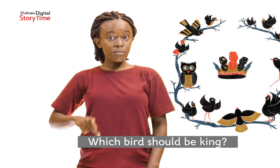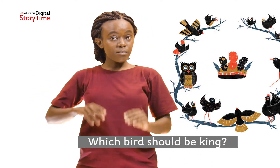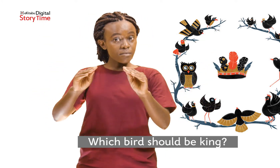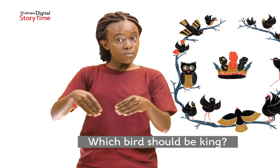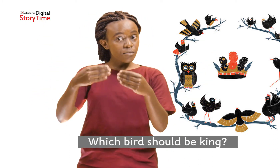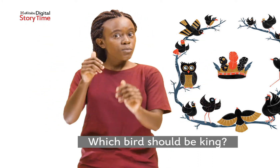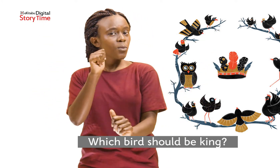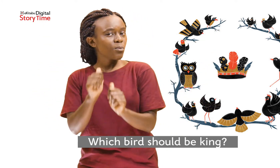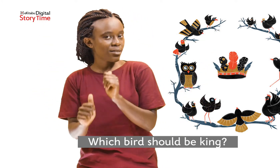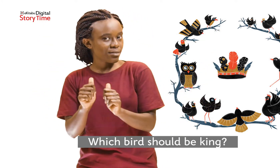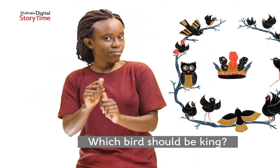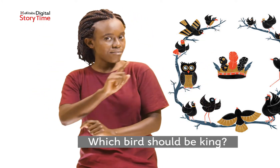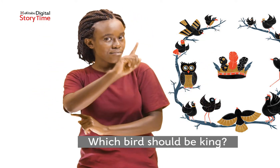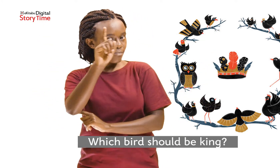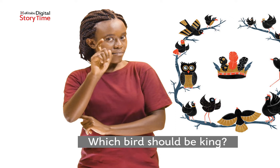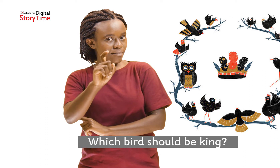Which bird should be the king?